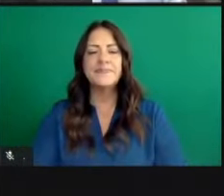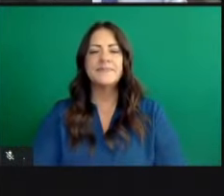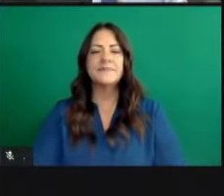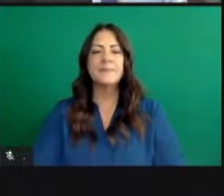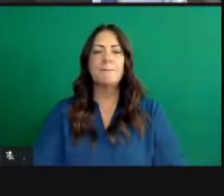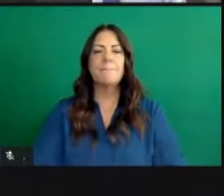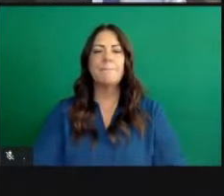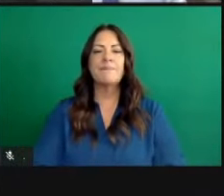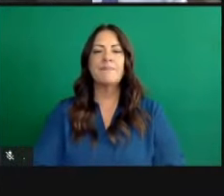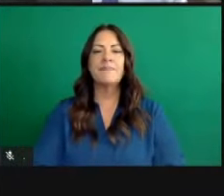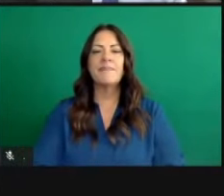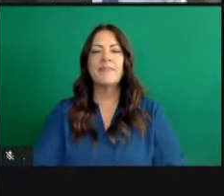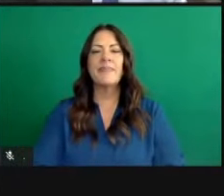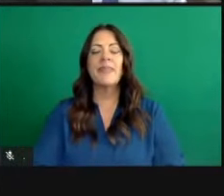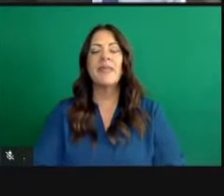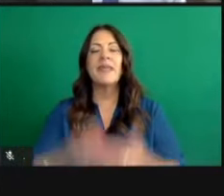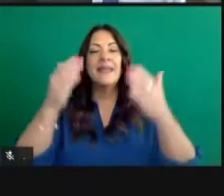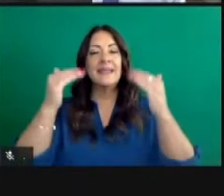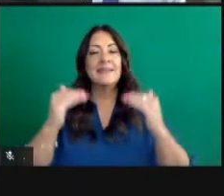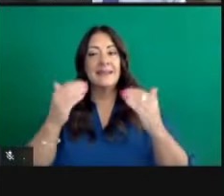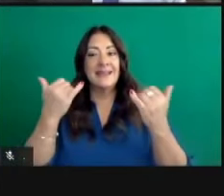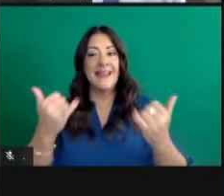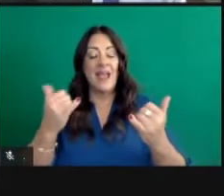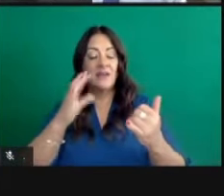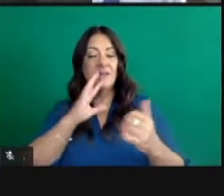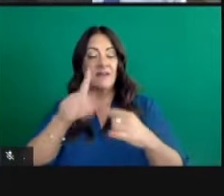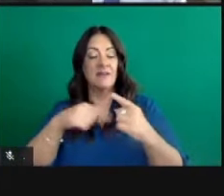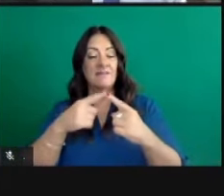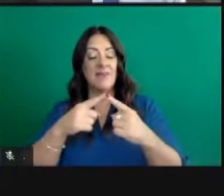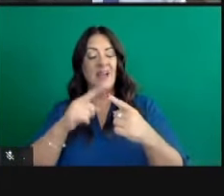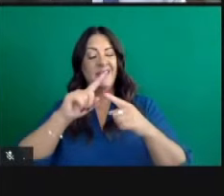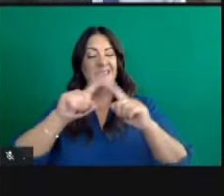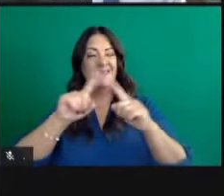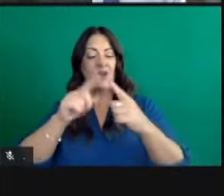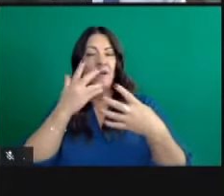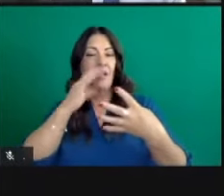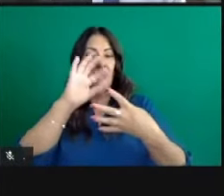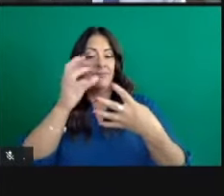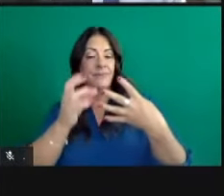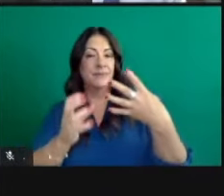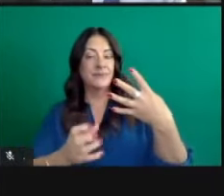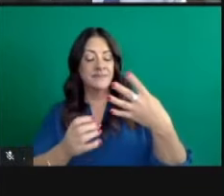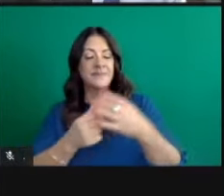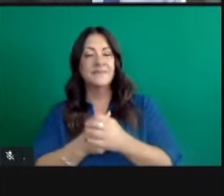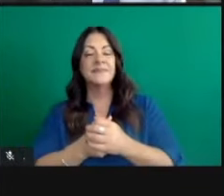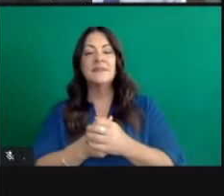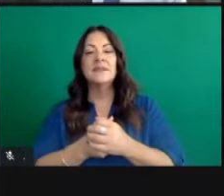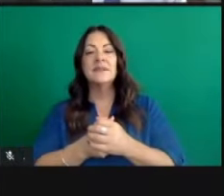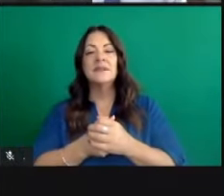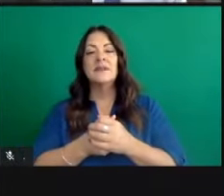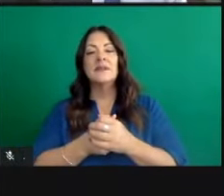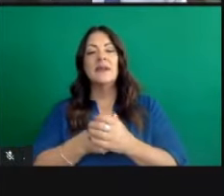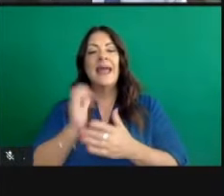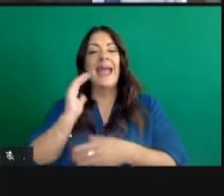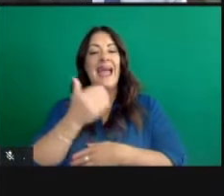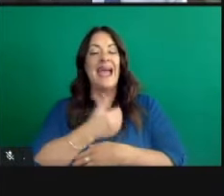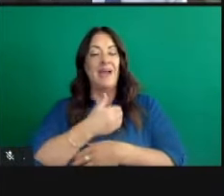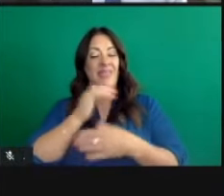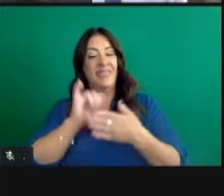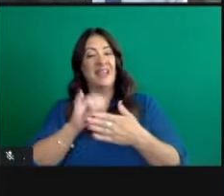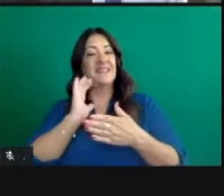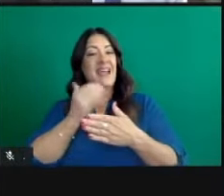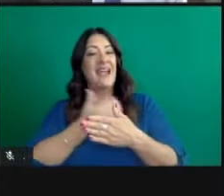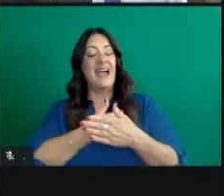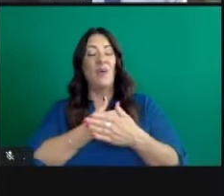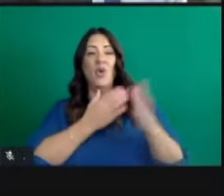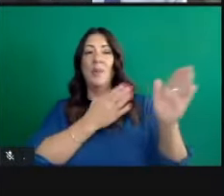So on to our tier assignments. Another reminder to say, our blueprint for a safer economy is our strategy. We've been